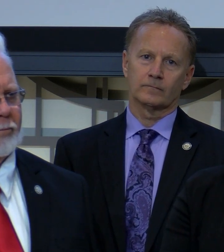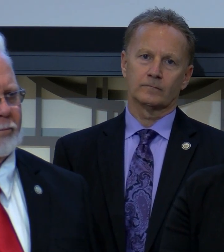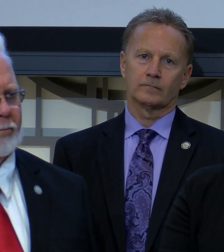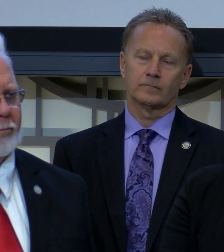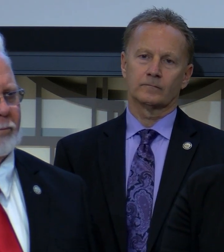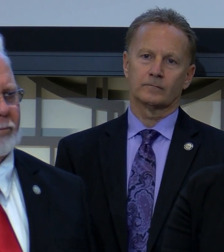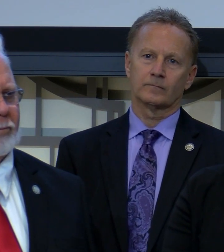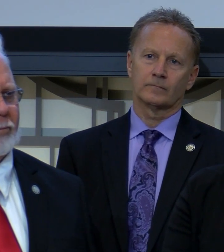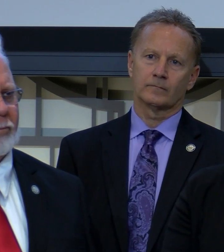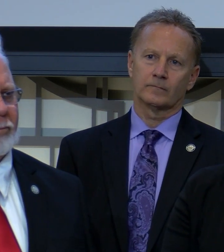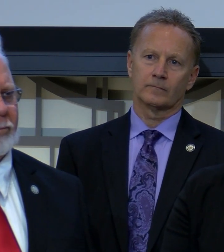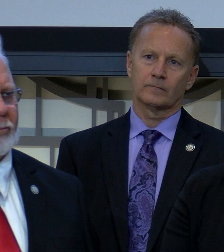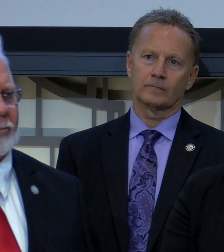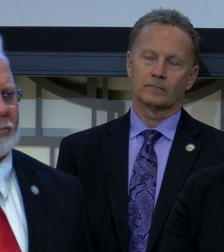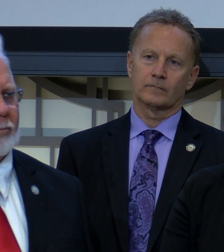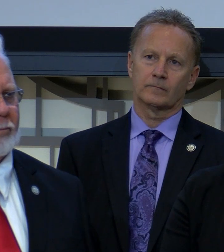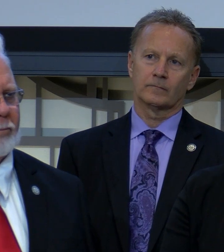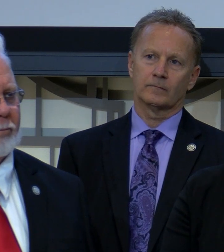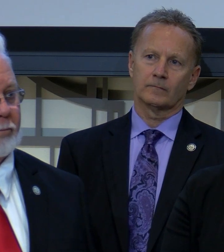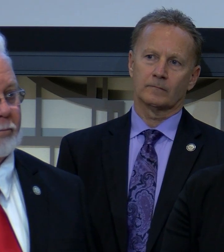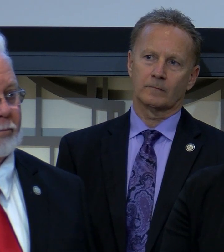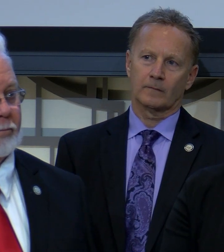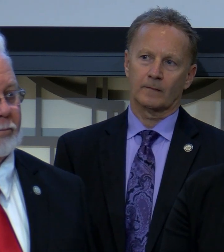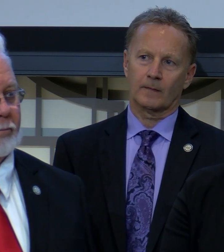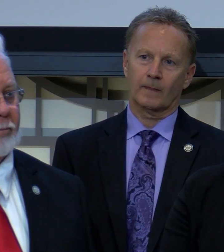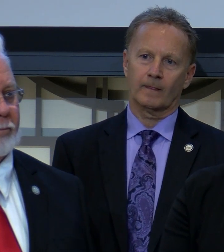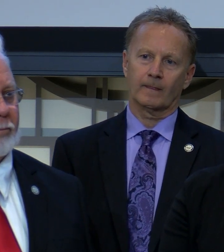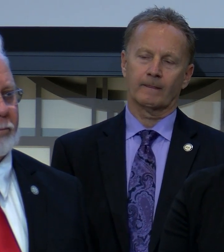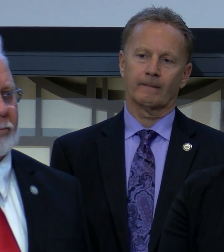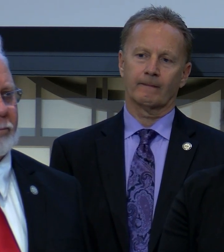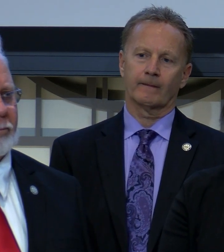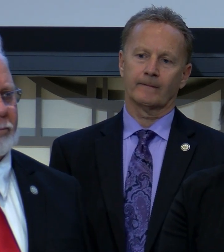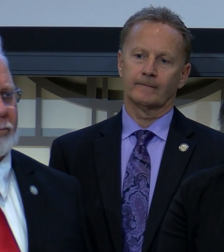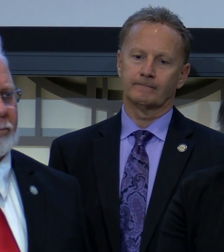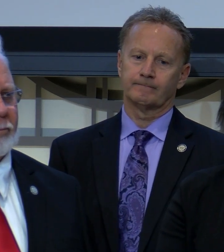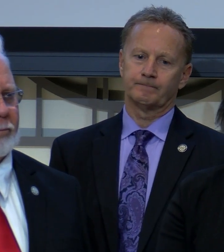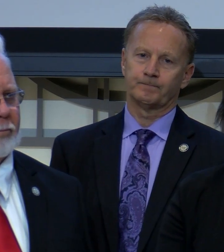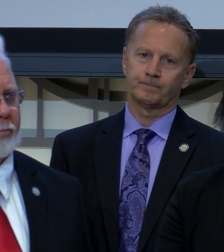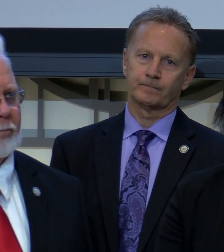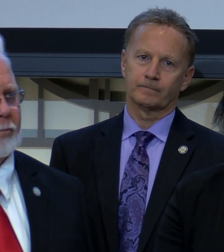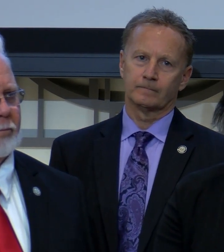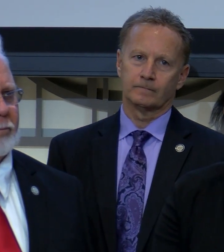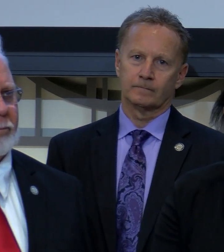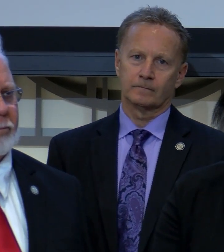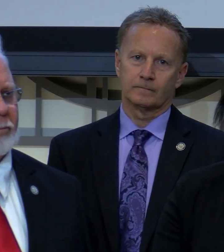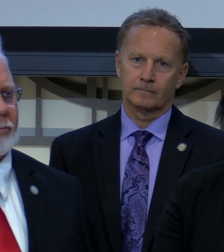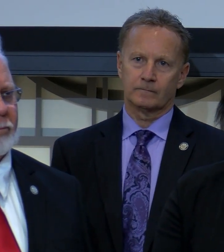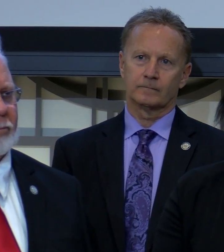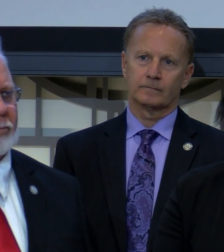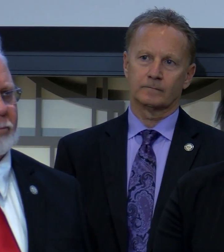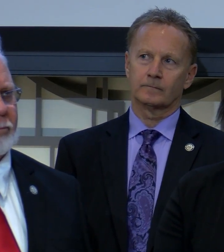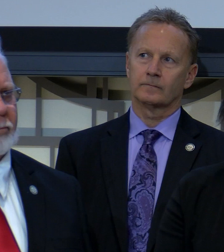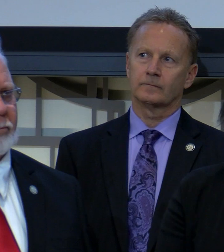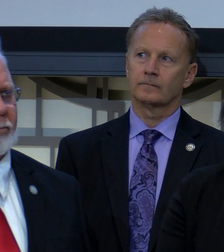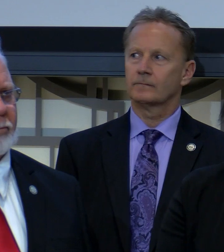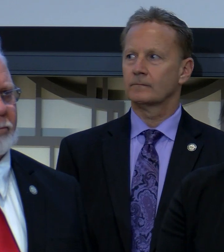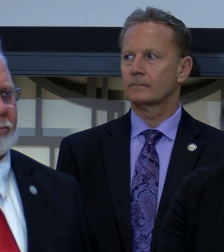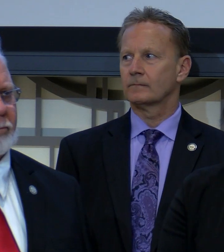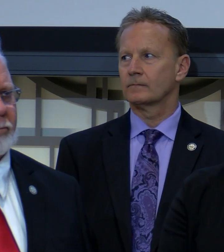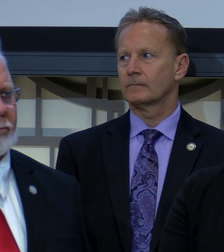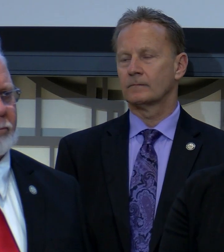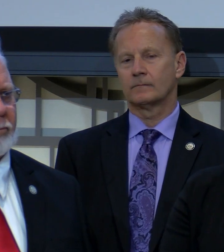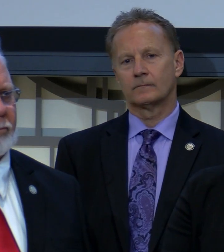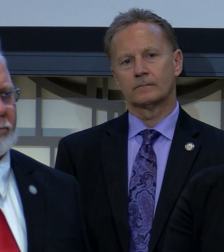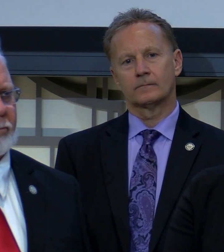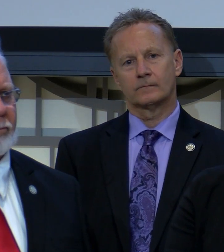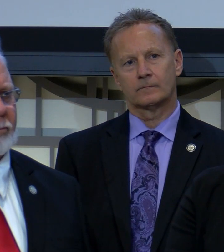nationally. The grocery retail industry is vital to the local economy and provides food for families every day. TRA is committed to